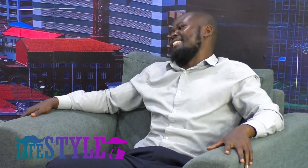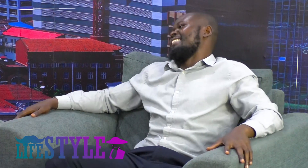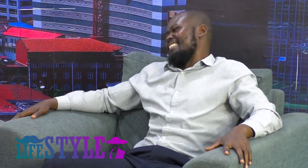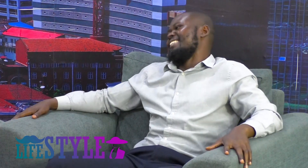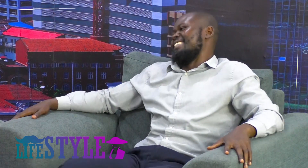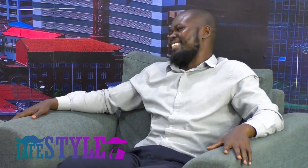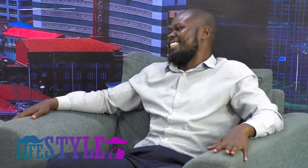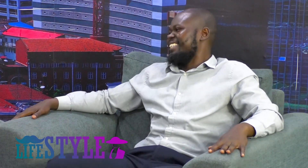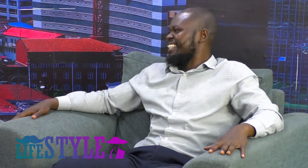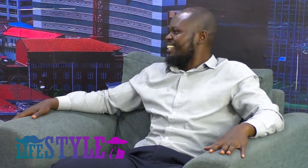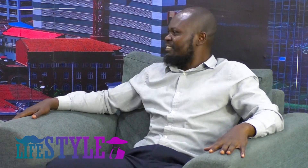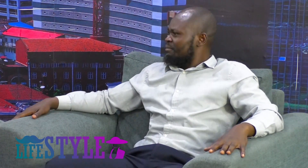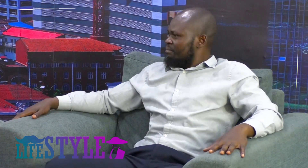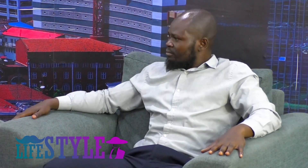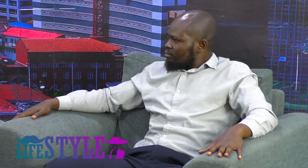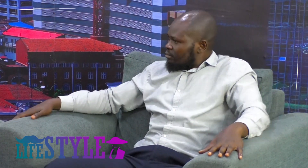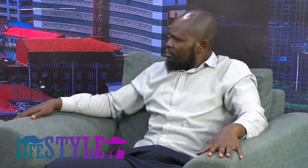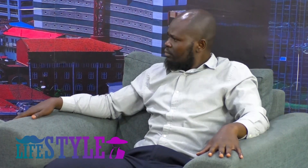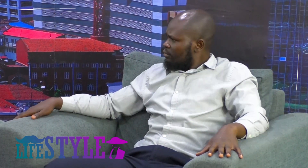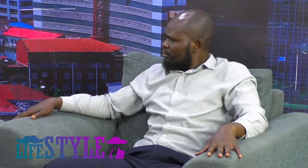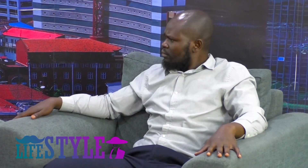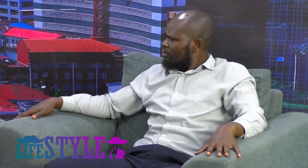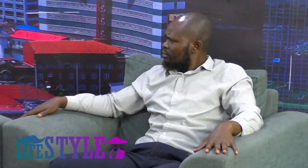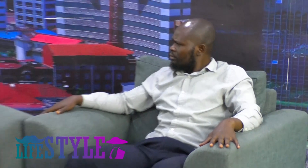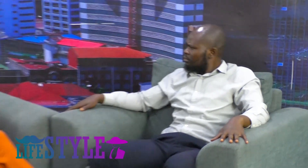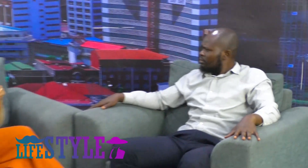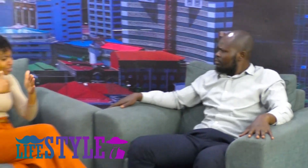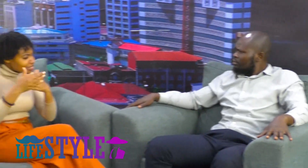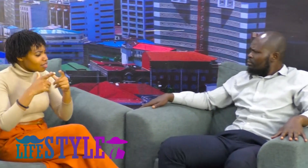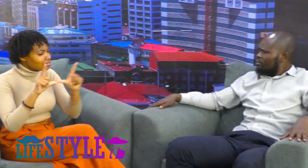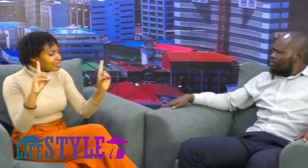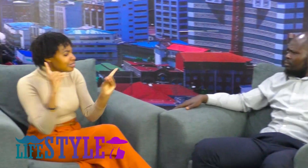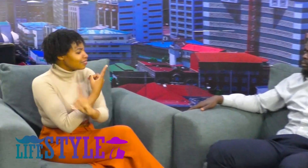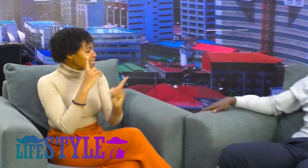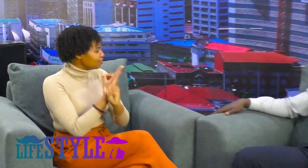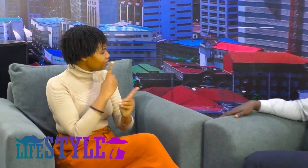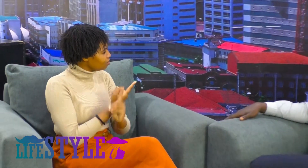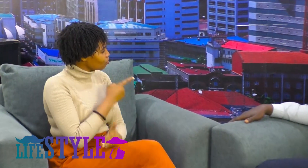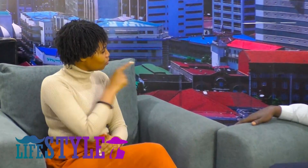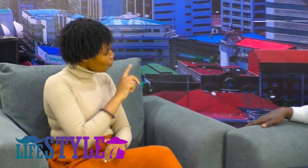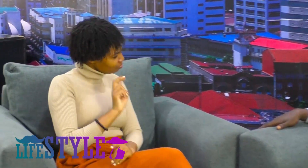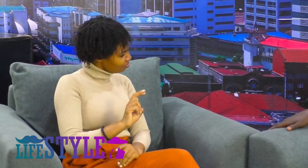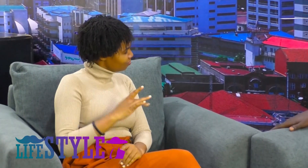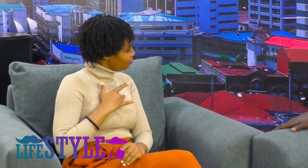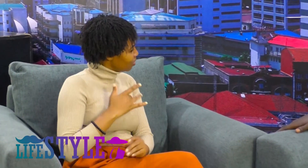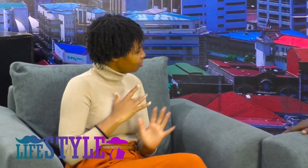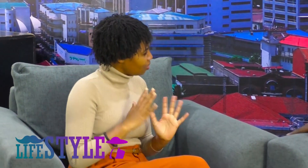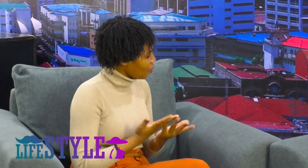I will work here full time, and then after retirement maybe go back home. That's nice. You've said that you taught this girl sign